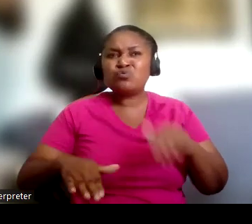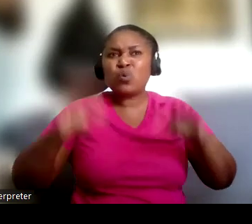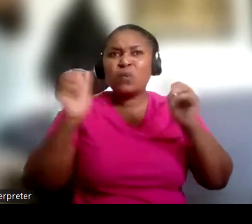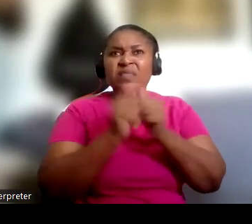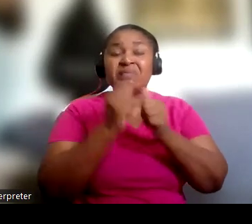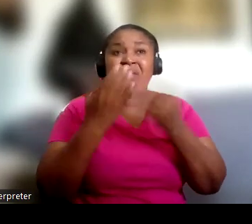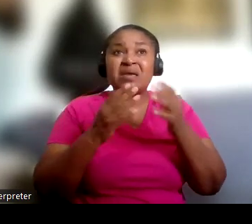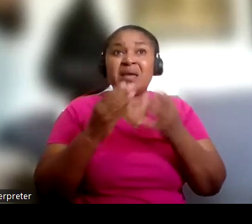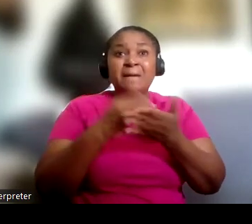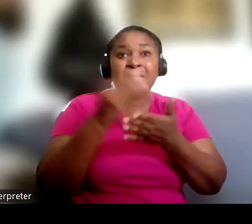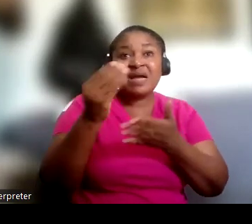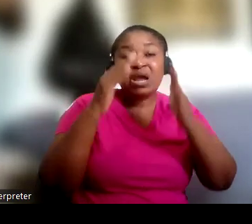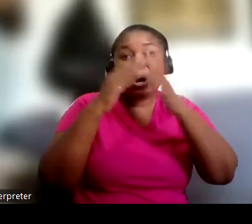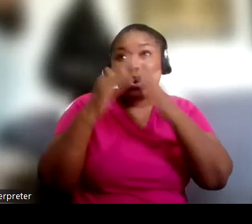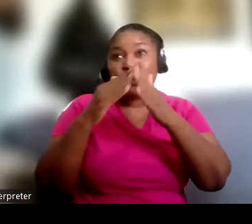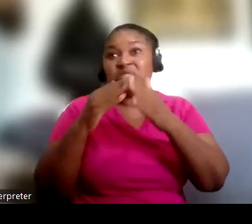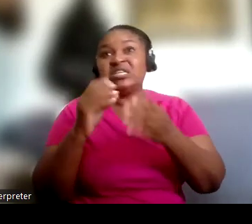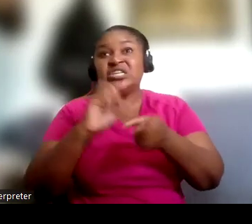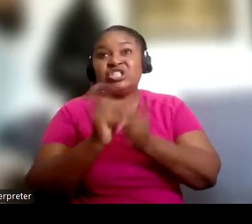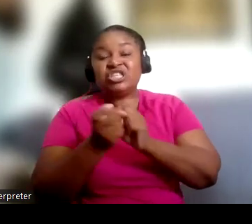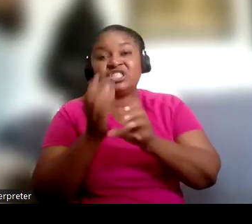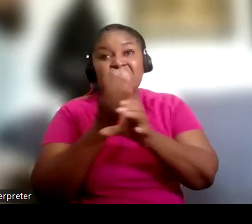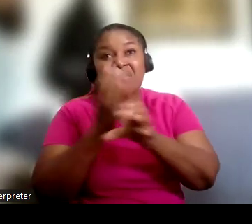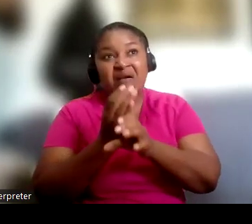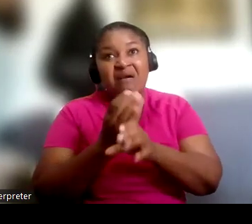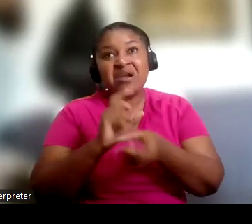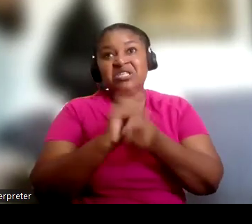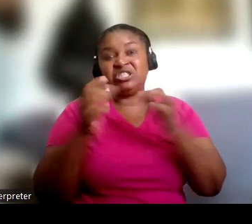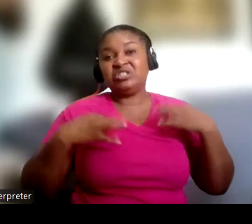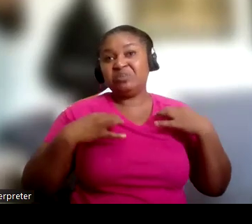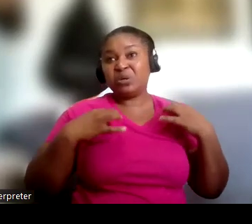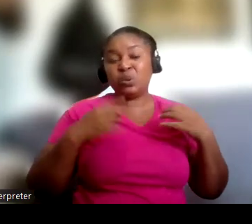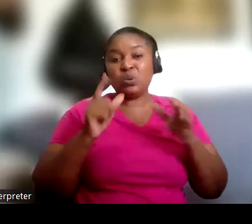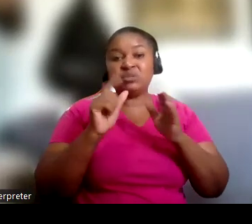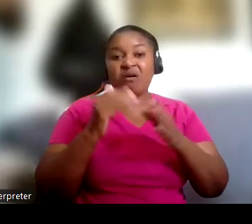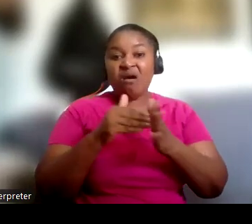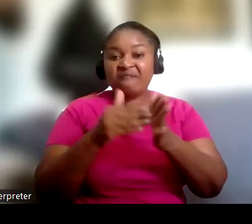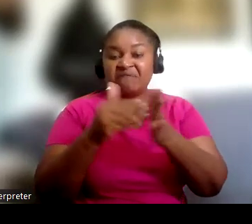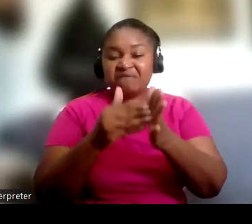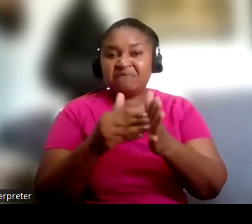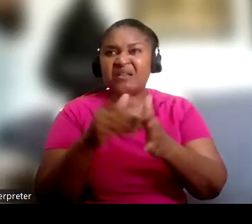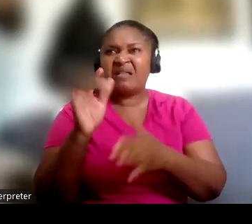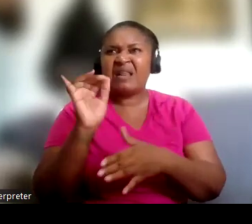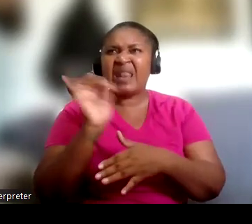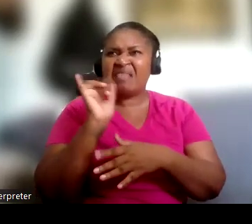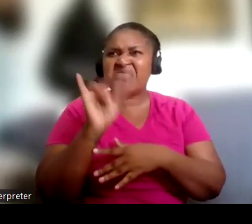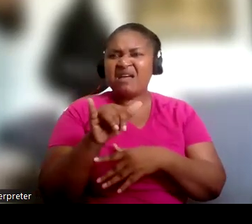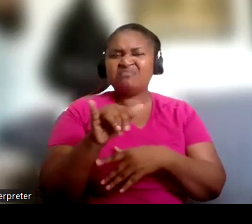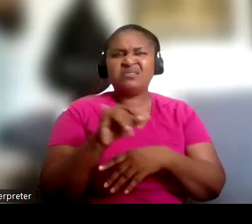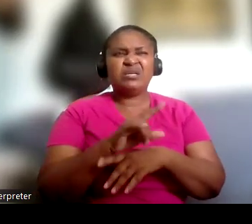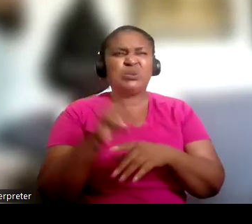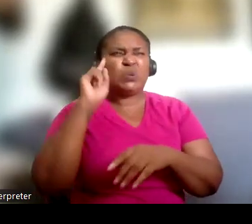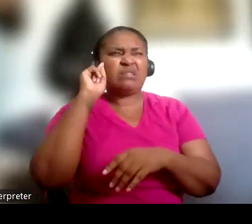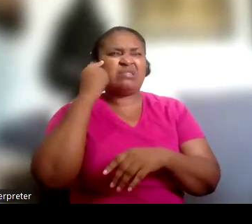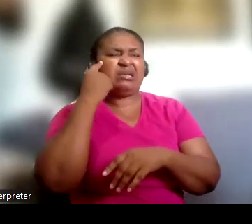change out the wardrobe, these kinds of things. Um, do not feel as if in